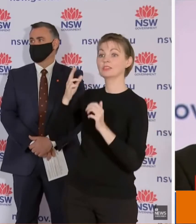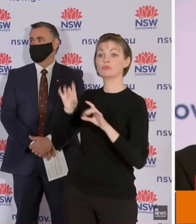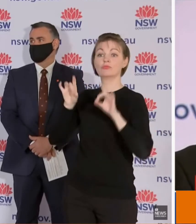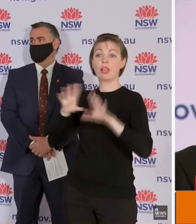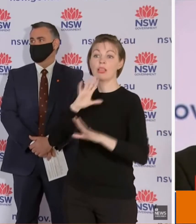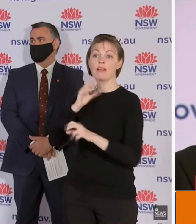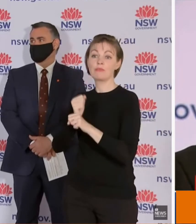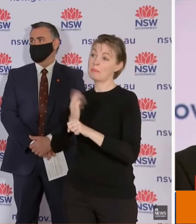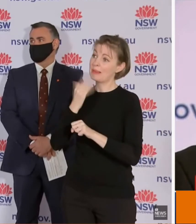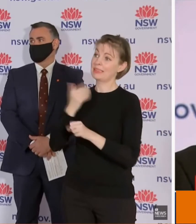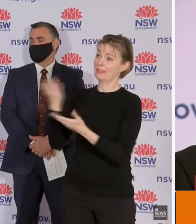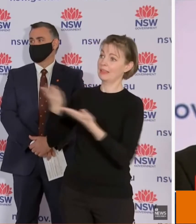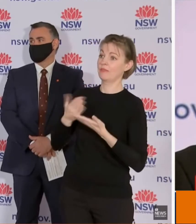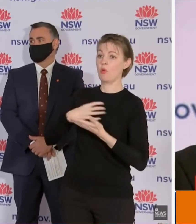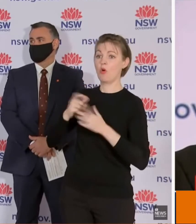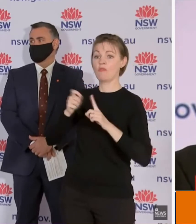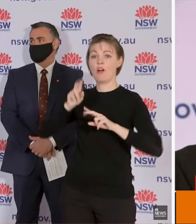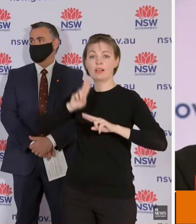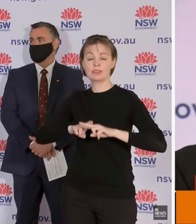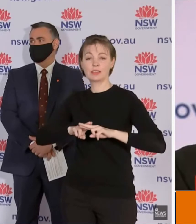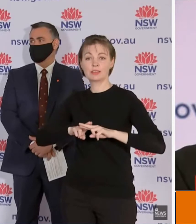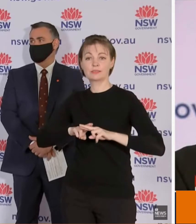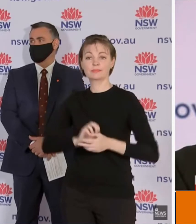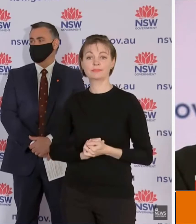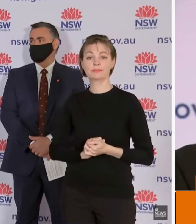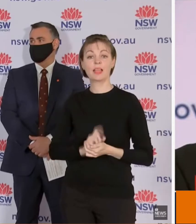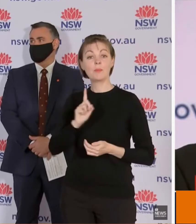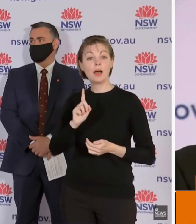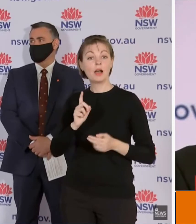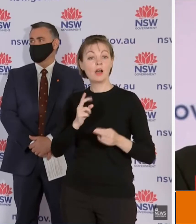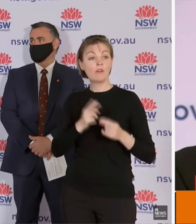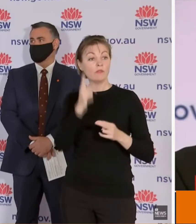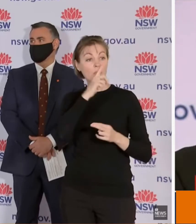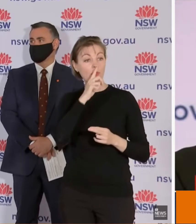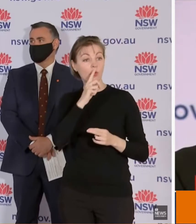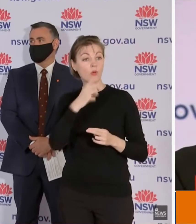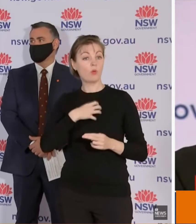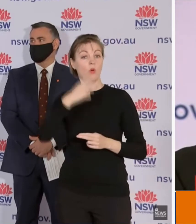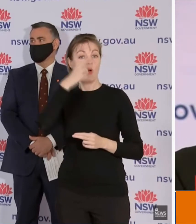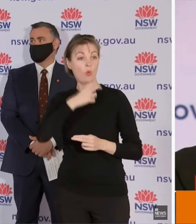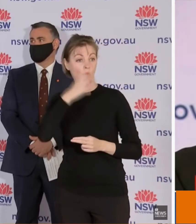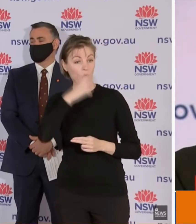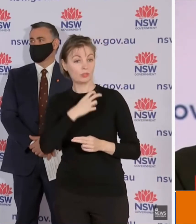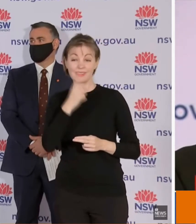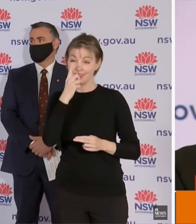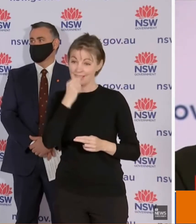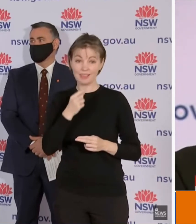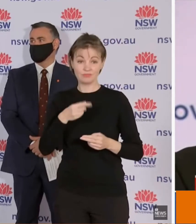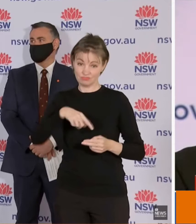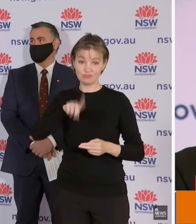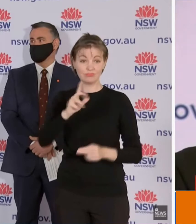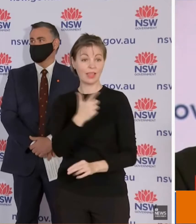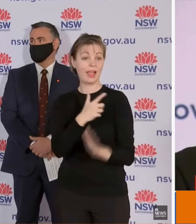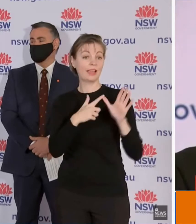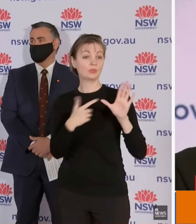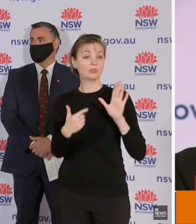is, for older patients, for older residents, you can also have AstraZeneca. So if